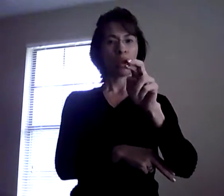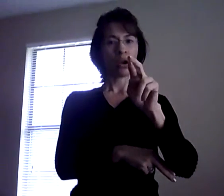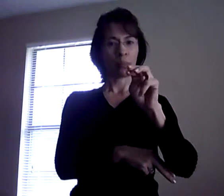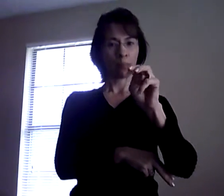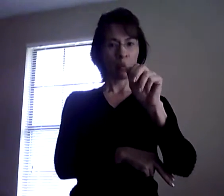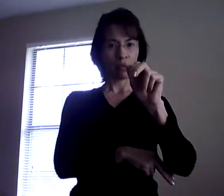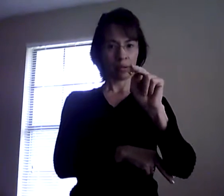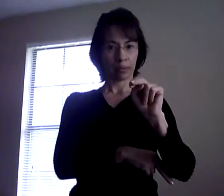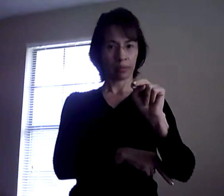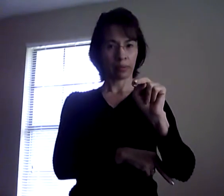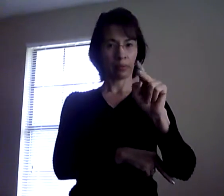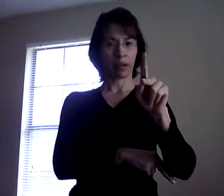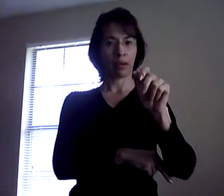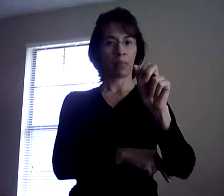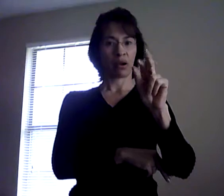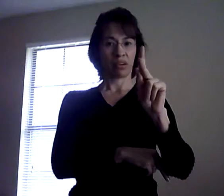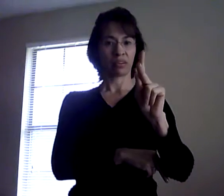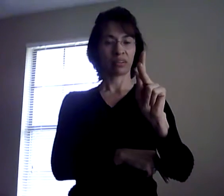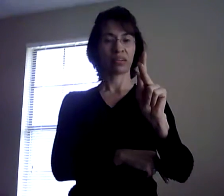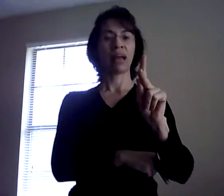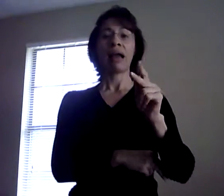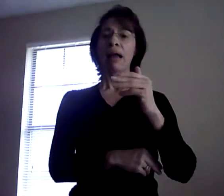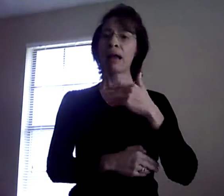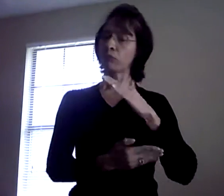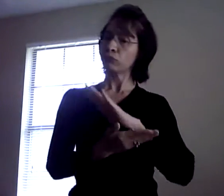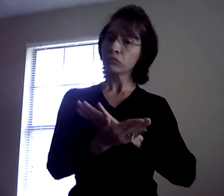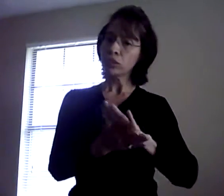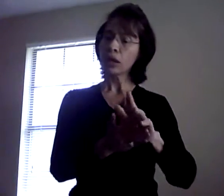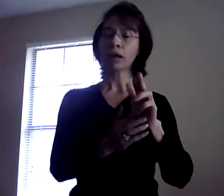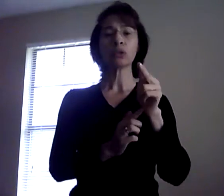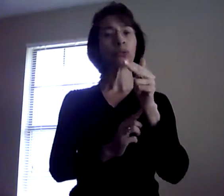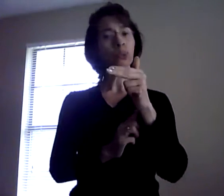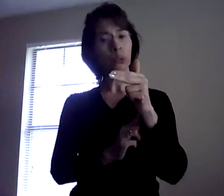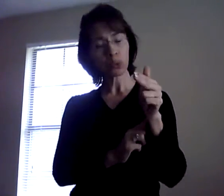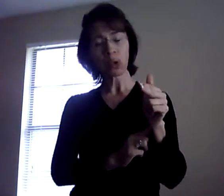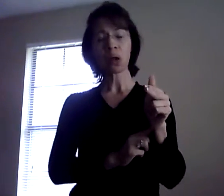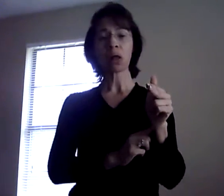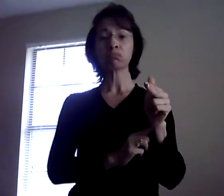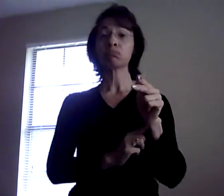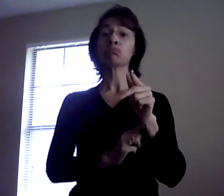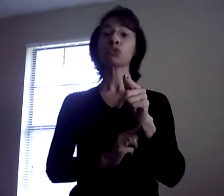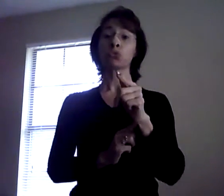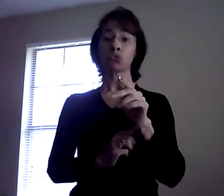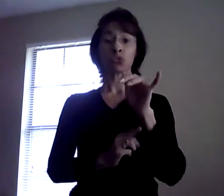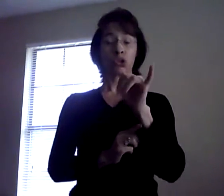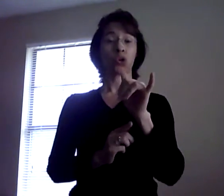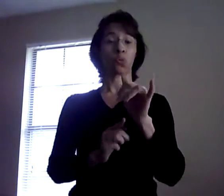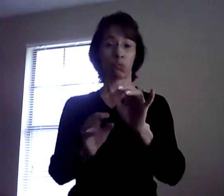have beautiful hotels over there that you can stay in, or if you're staying with family, that's great. But the zoos